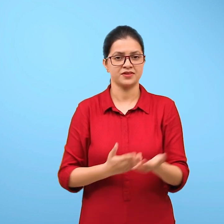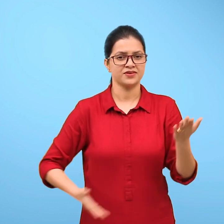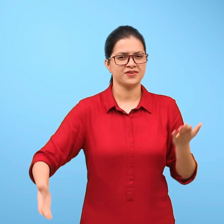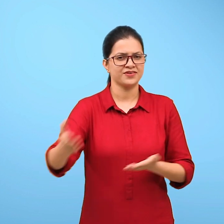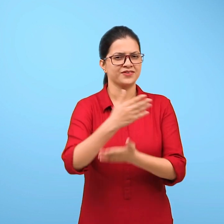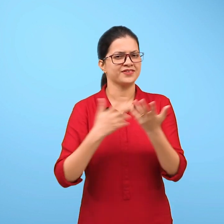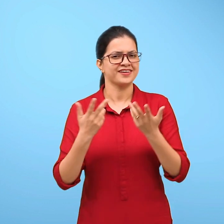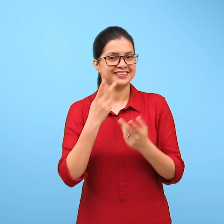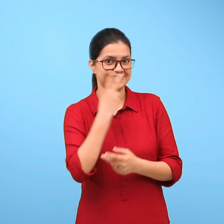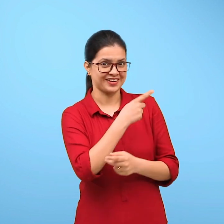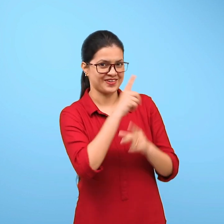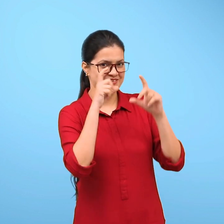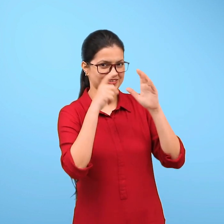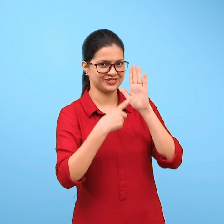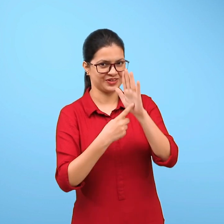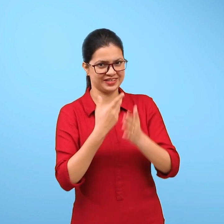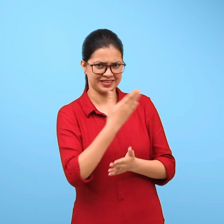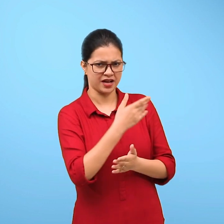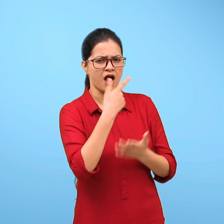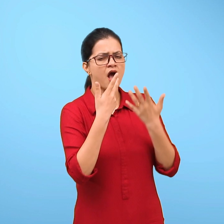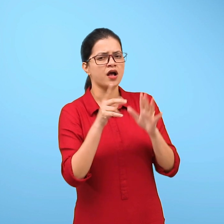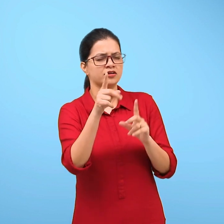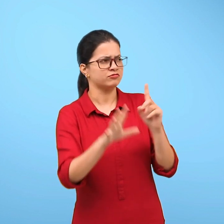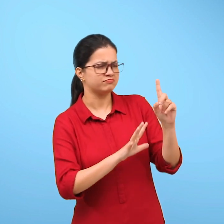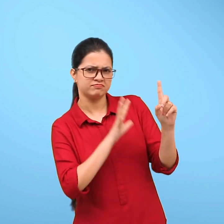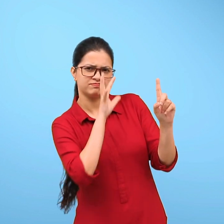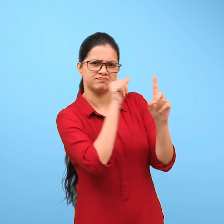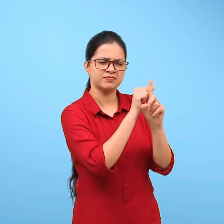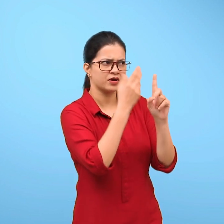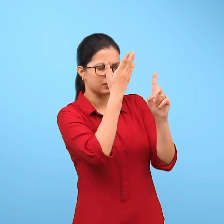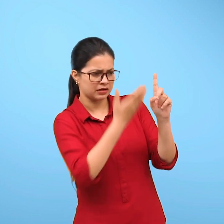How do we know that this is the shape of a human skeleton?